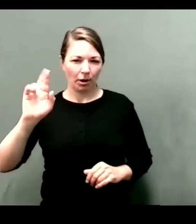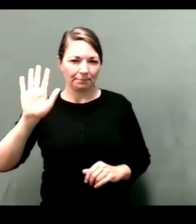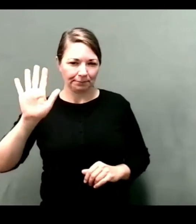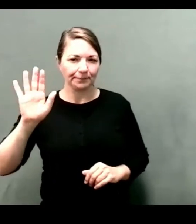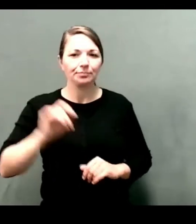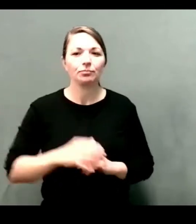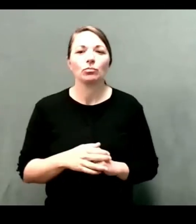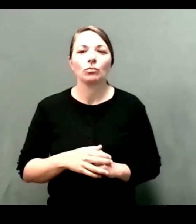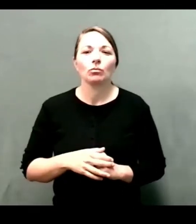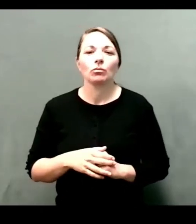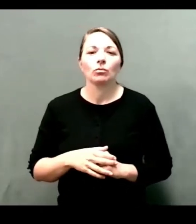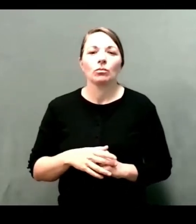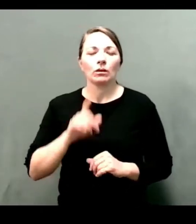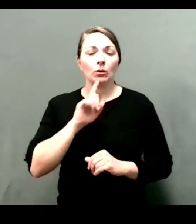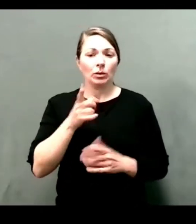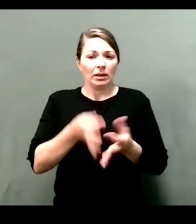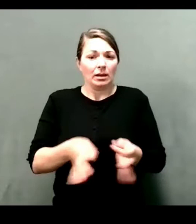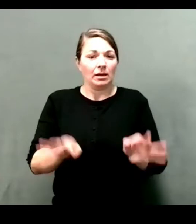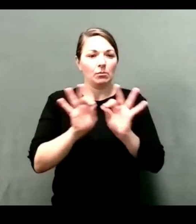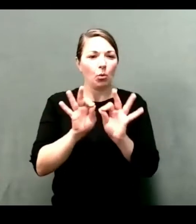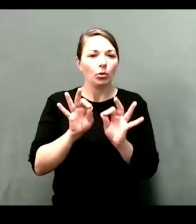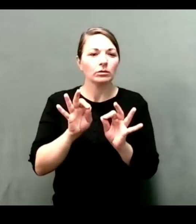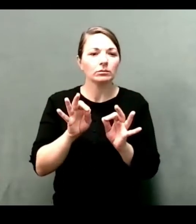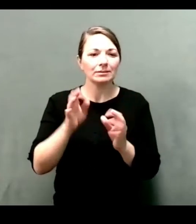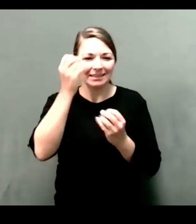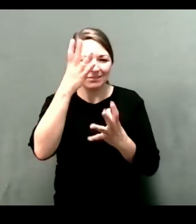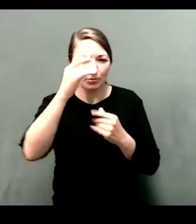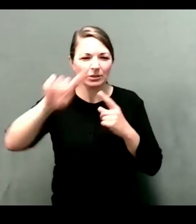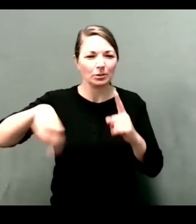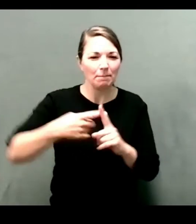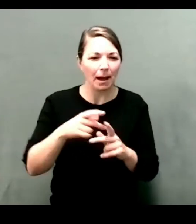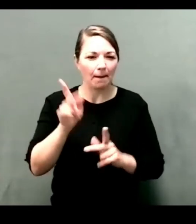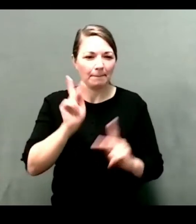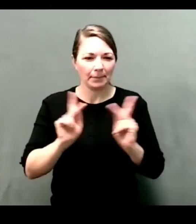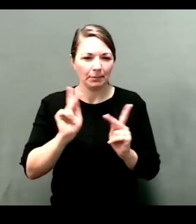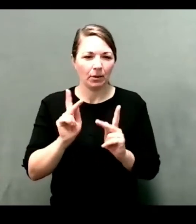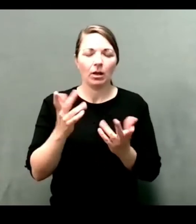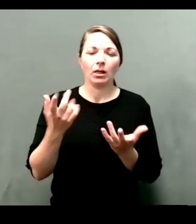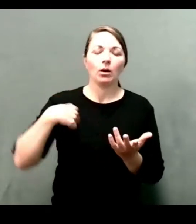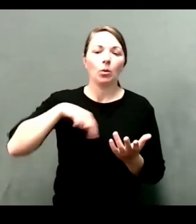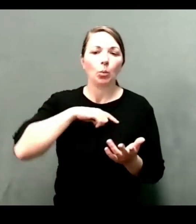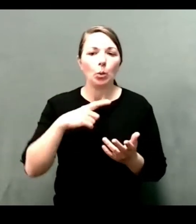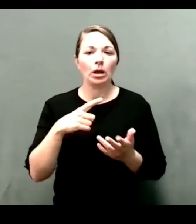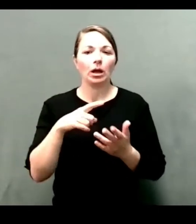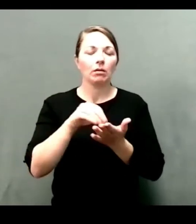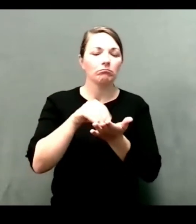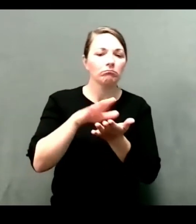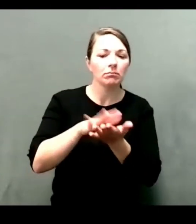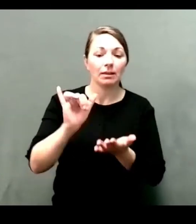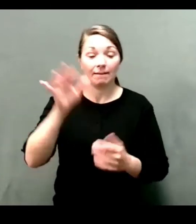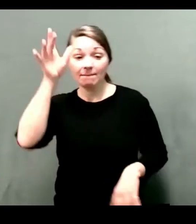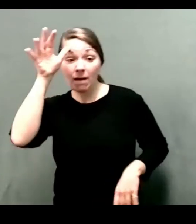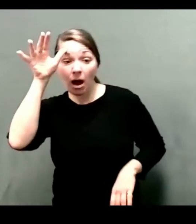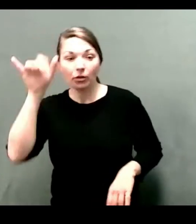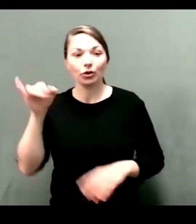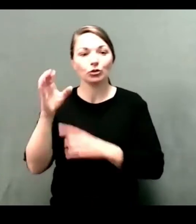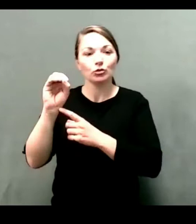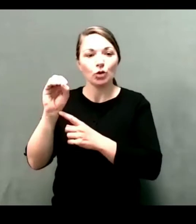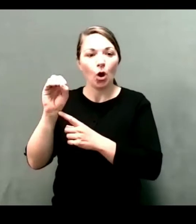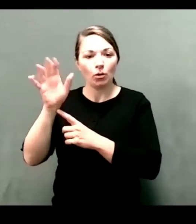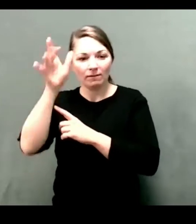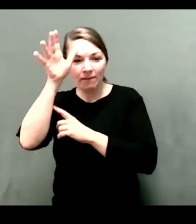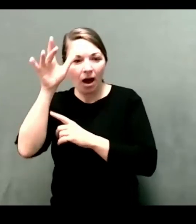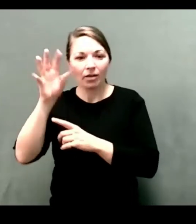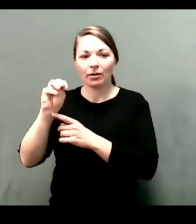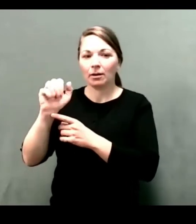it was important to capture some demographic information about folks. In this example, we have things listed like, father, Joe was the father,